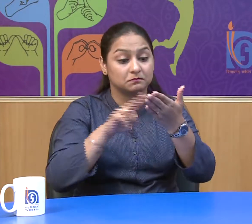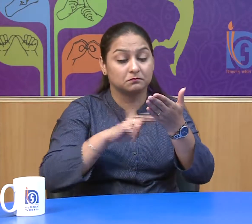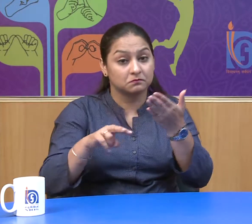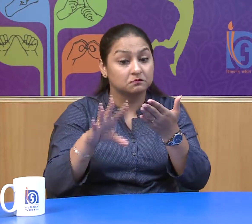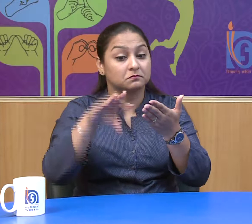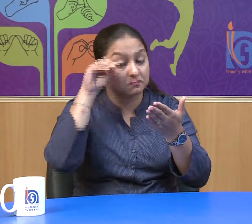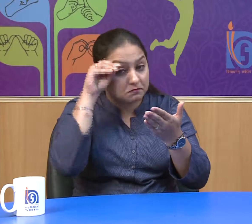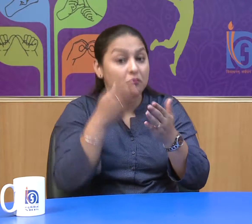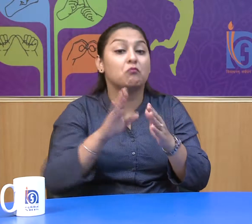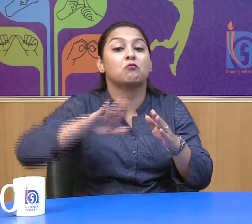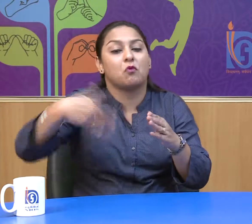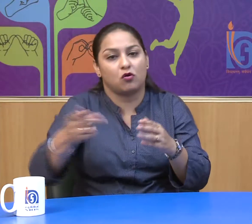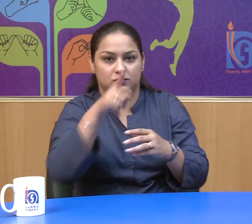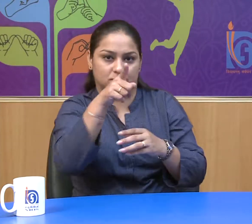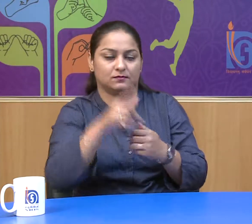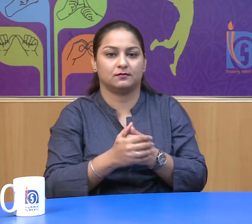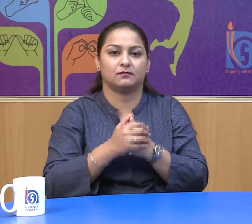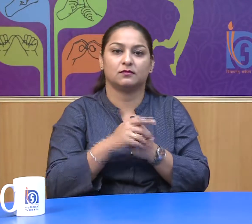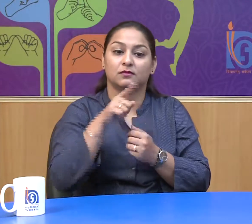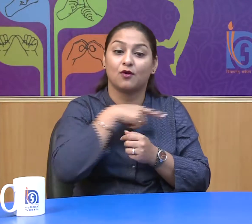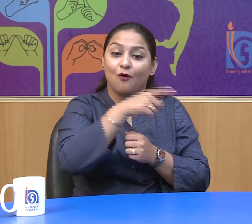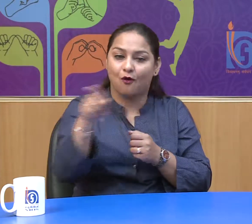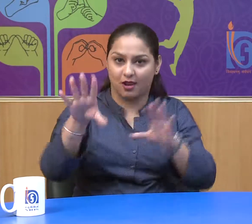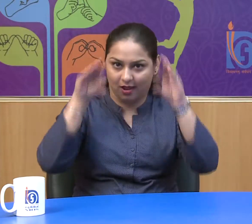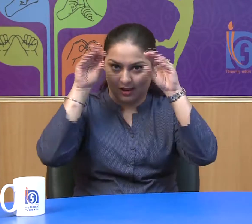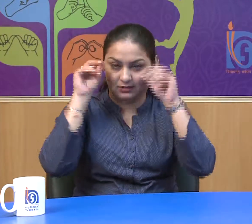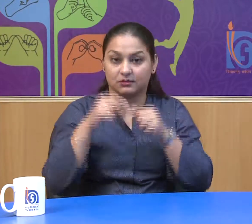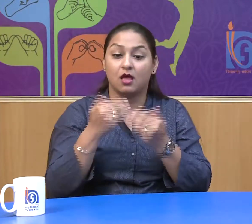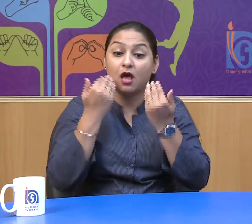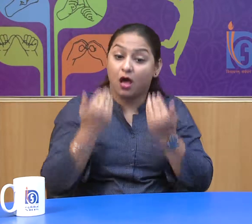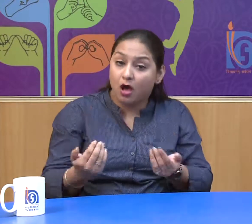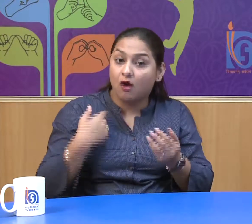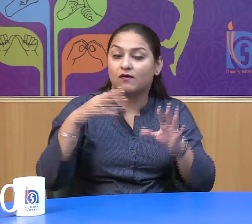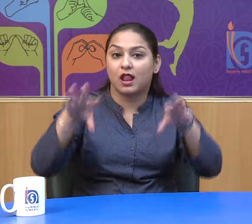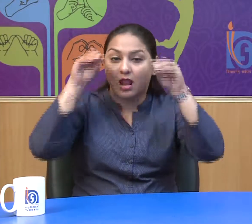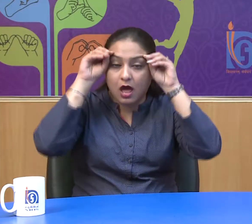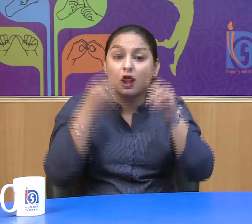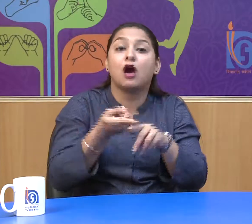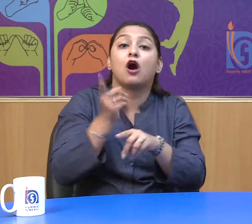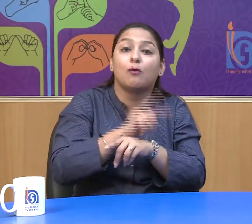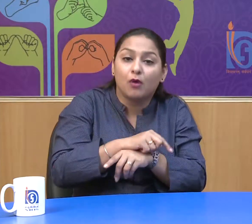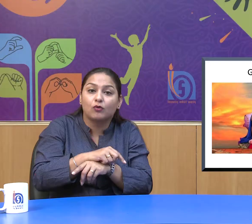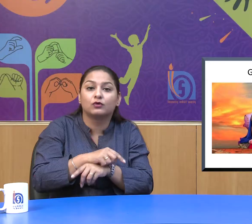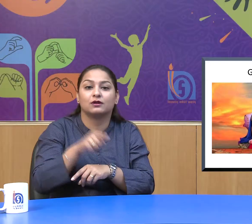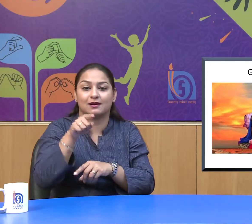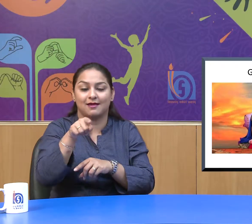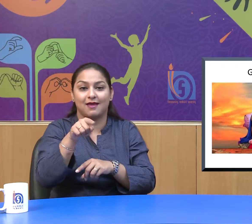book. Dear learners, now we will learn about Shri Guru Nanak